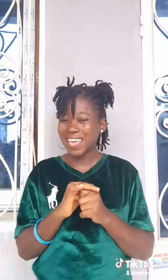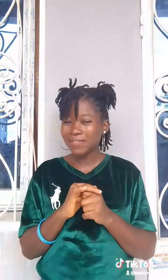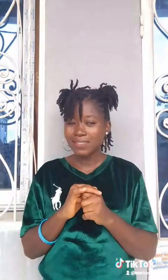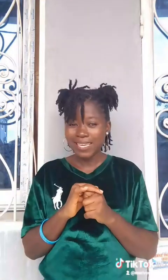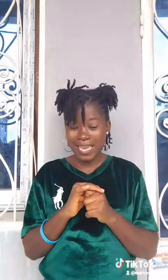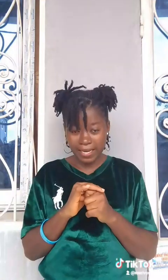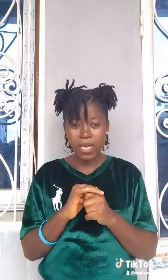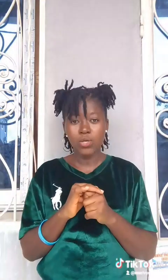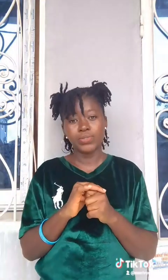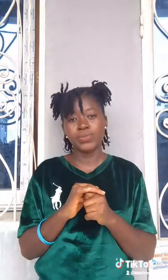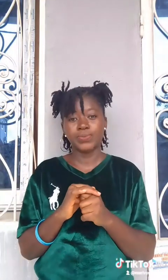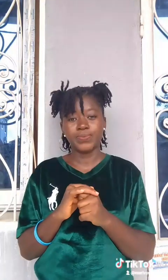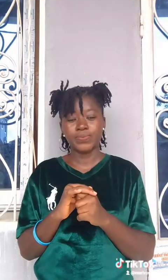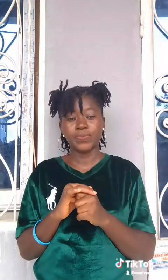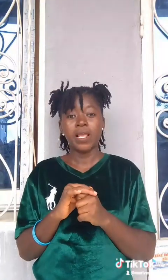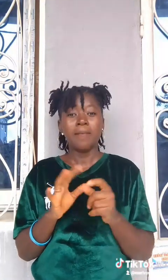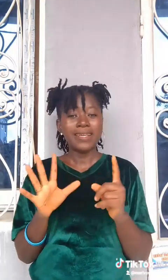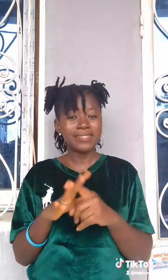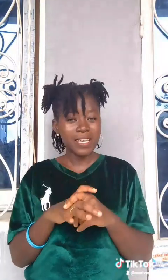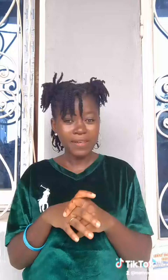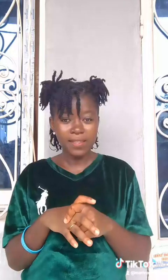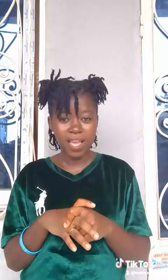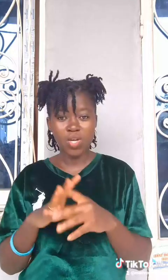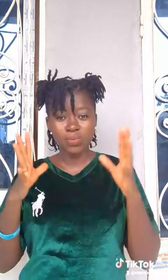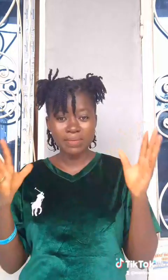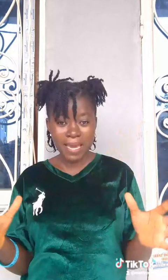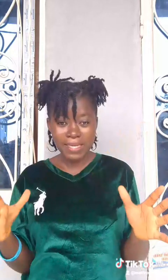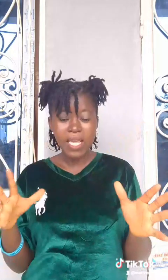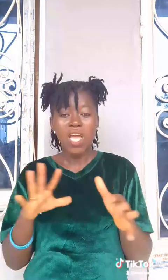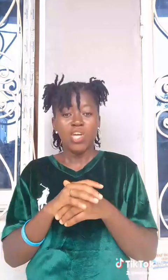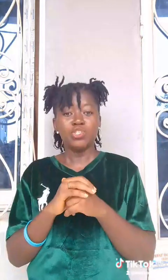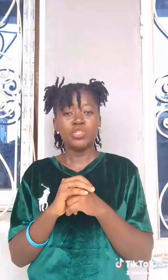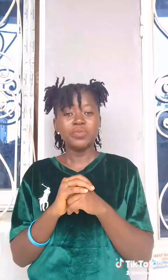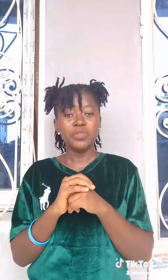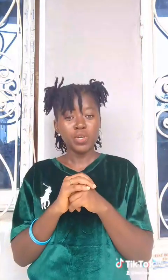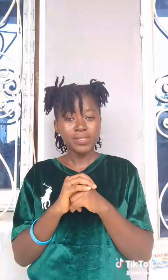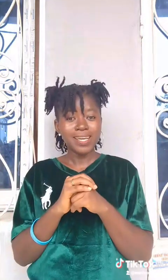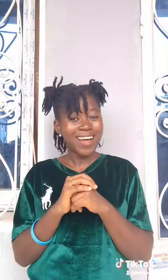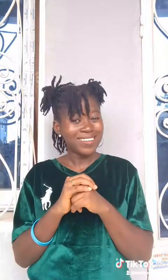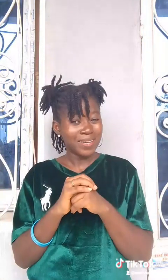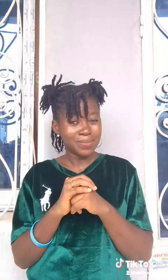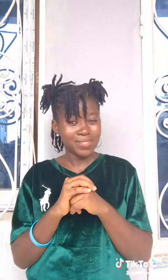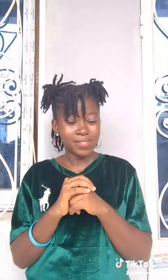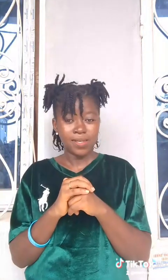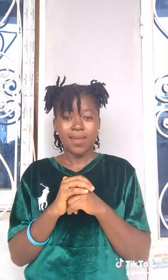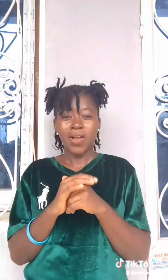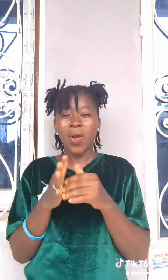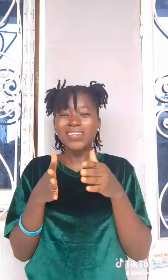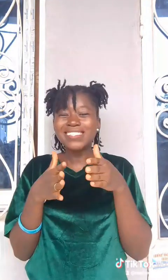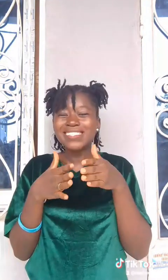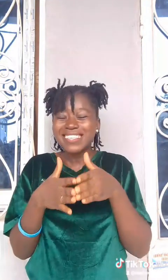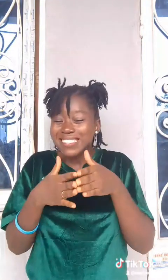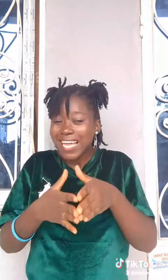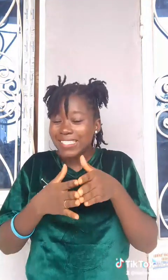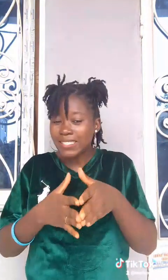safe intercourse. By safe intercourse, we mean you should use condoms,